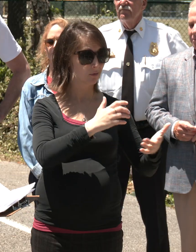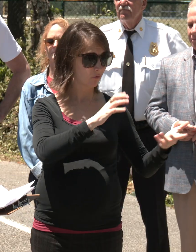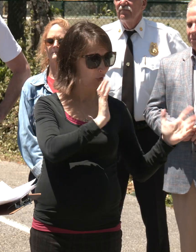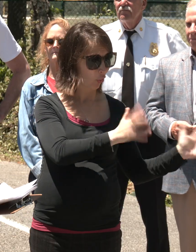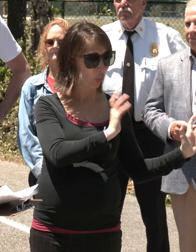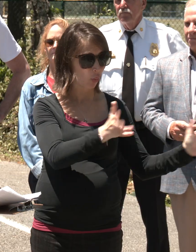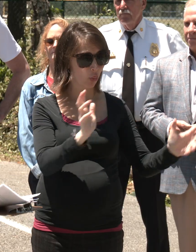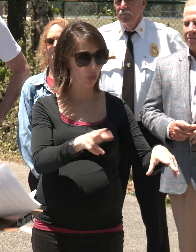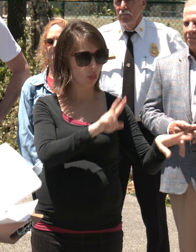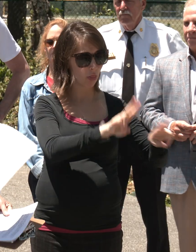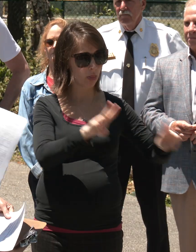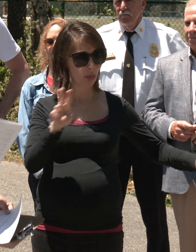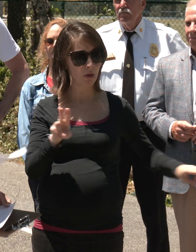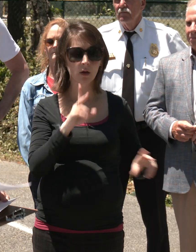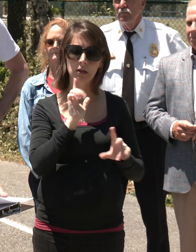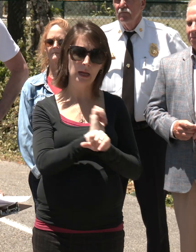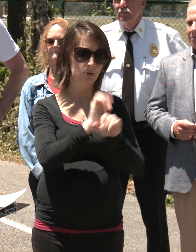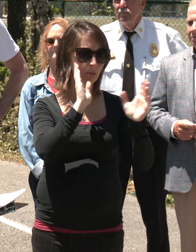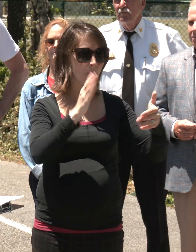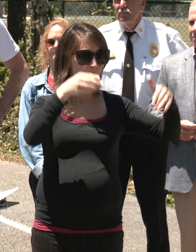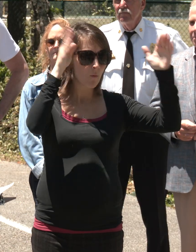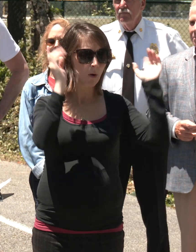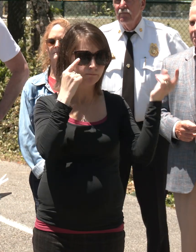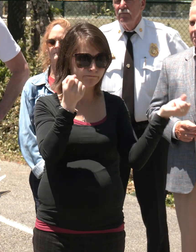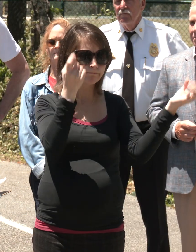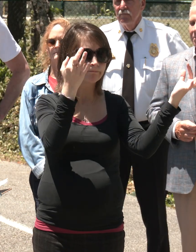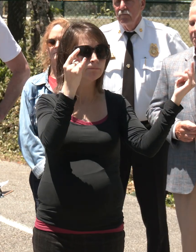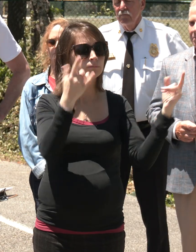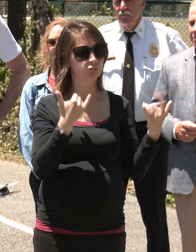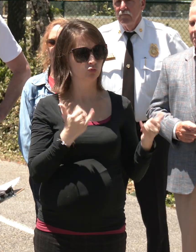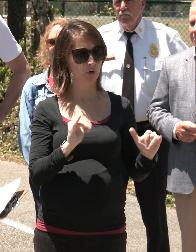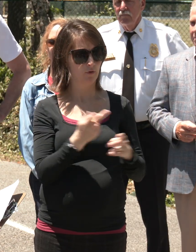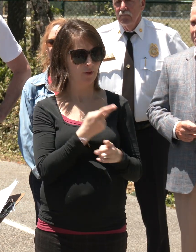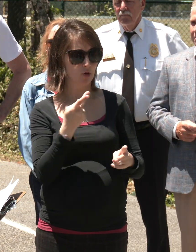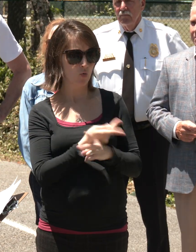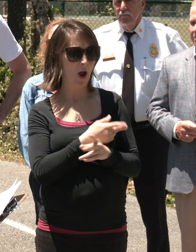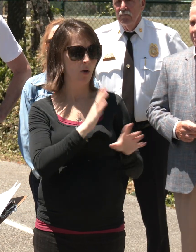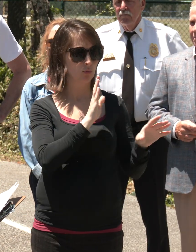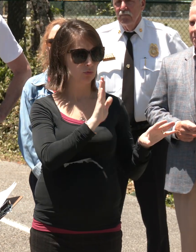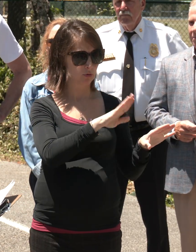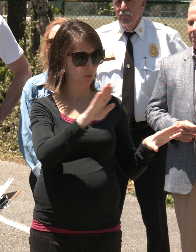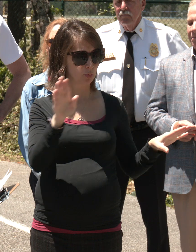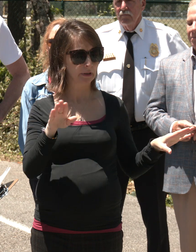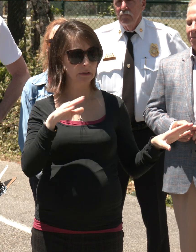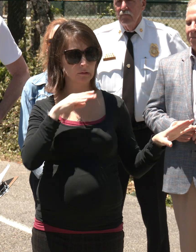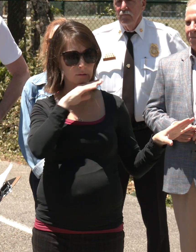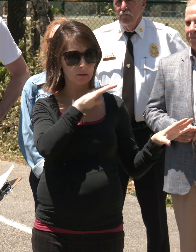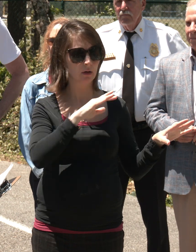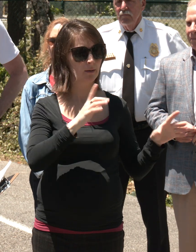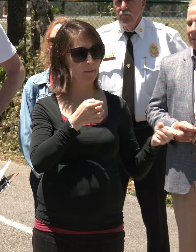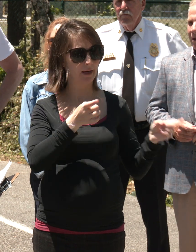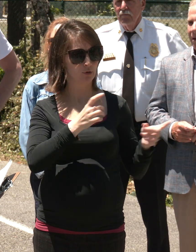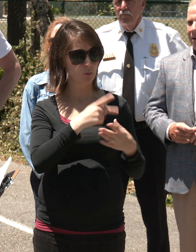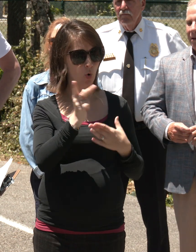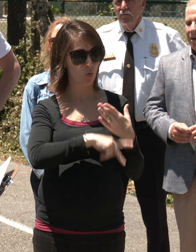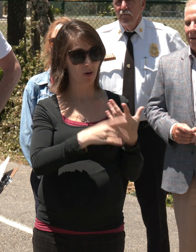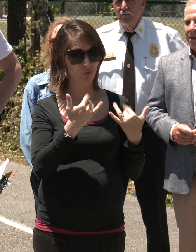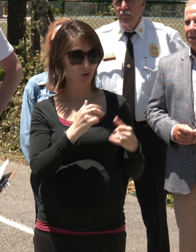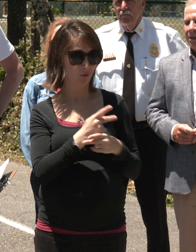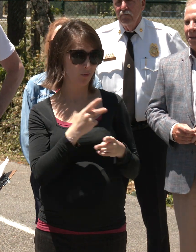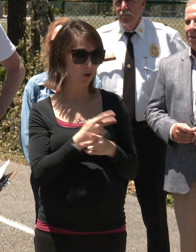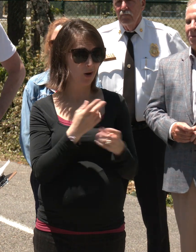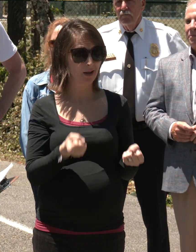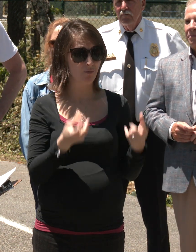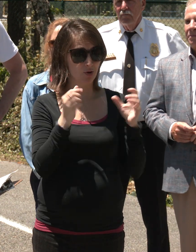is truly, truly overwhelming. We are working on a debris management program and a plan to allow for, as quick as